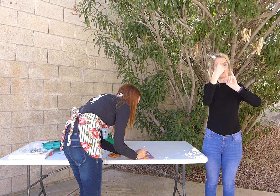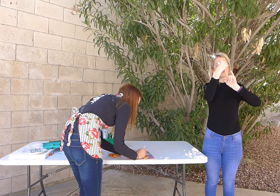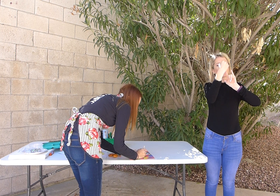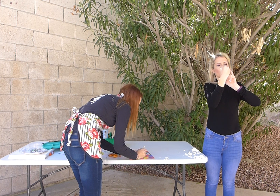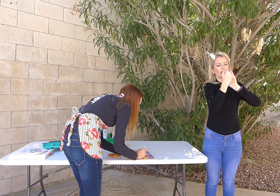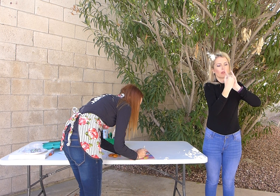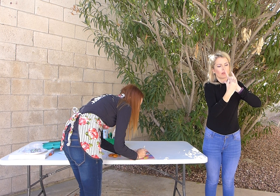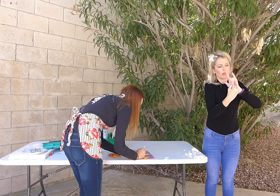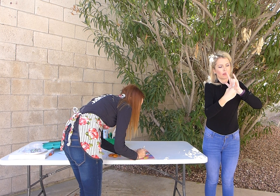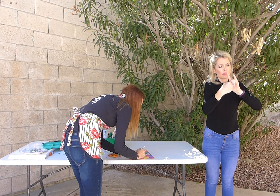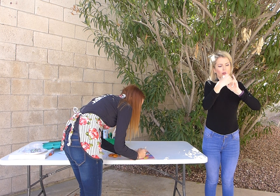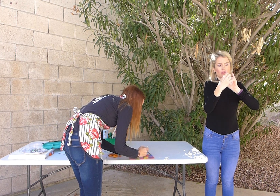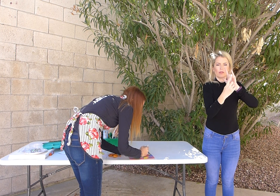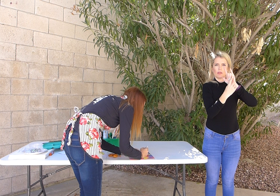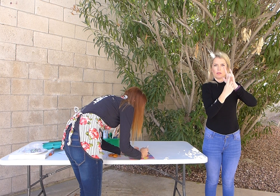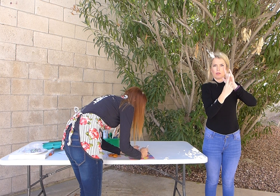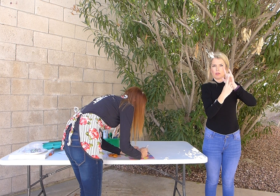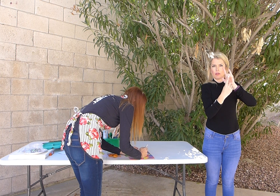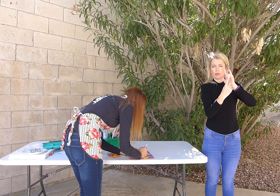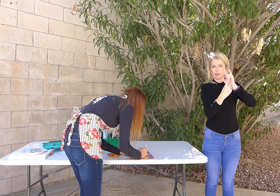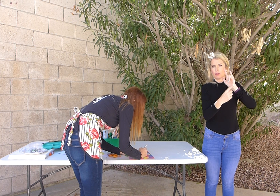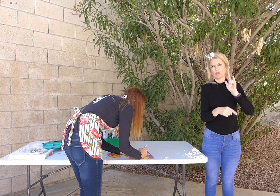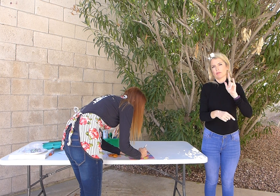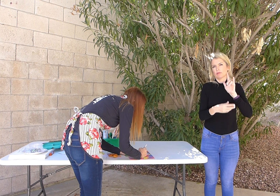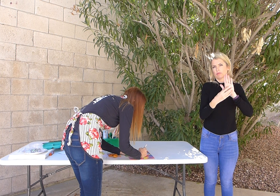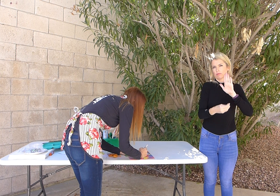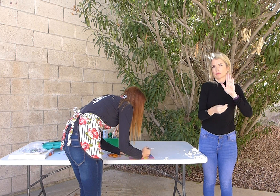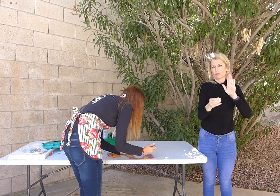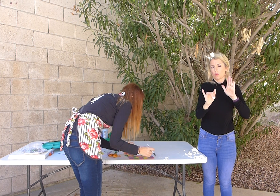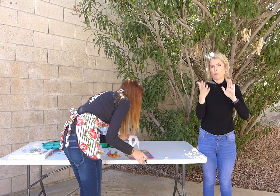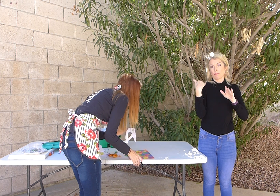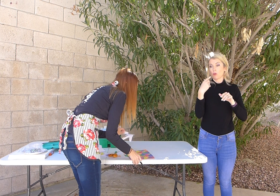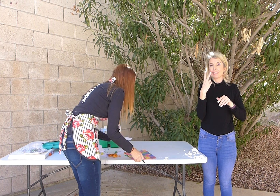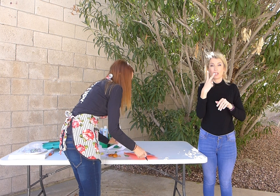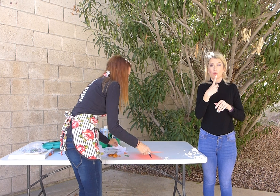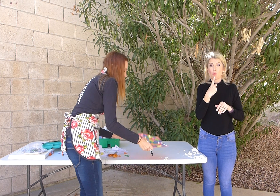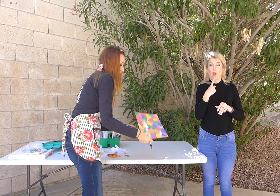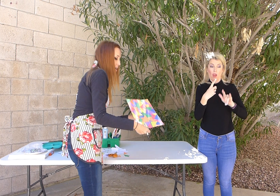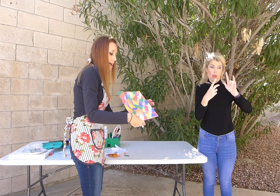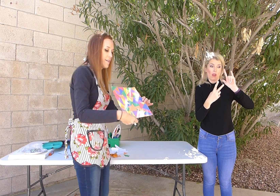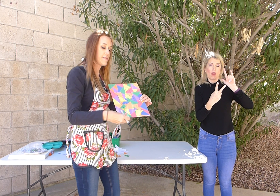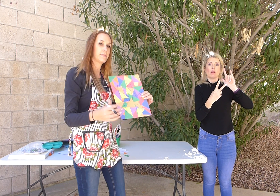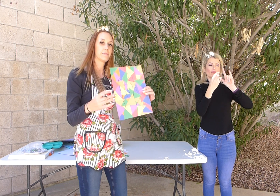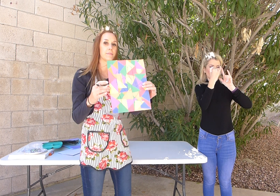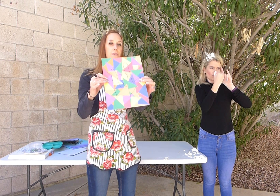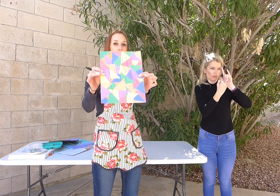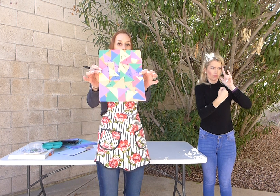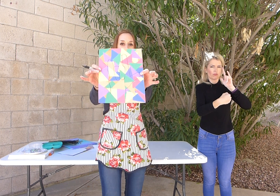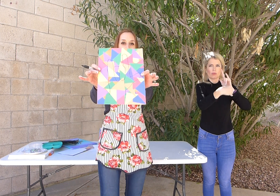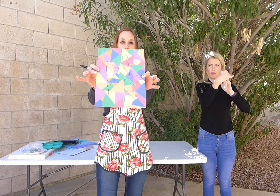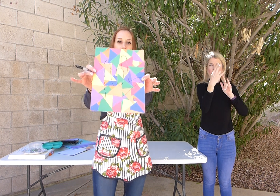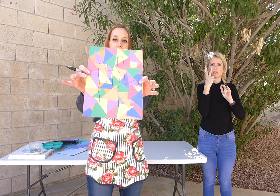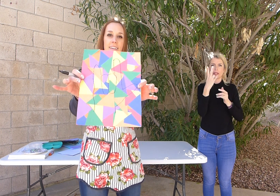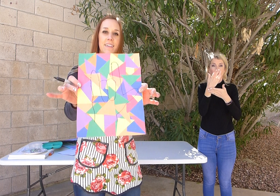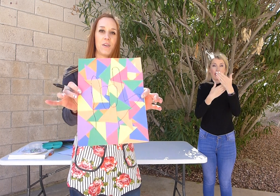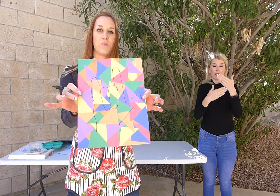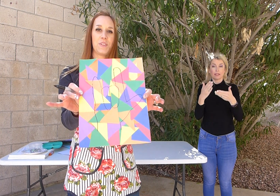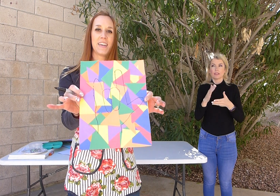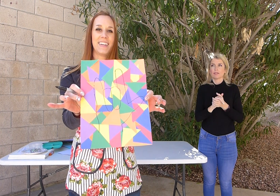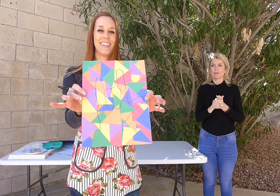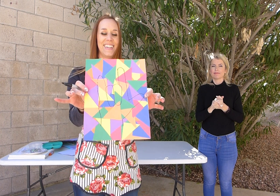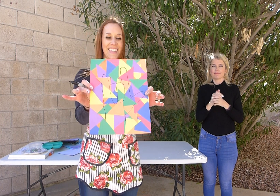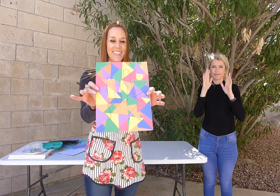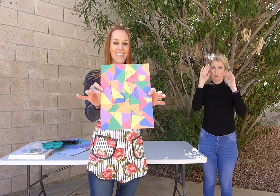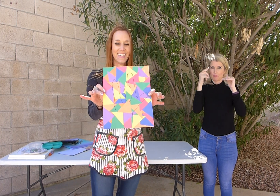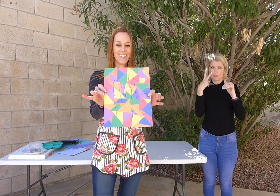holding it down, and tracing right where that red was. So there you have it. You can see the hand on there,